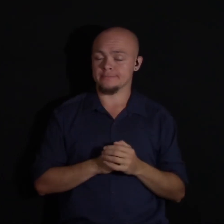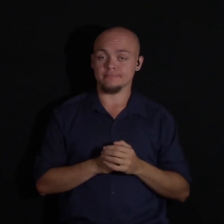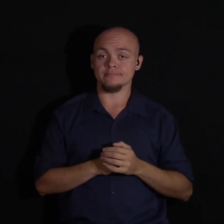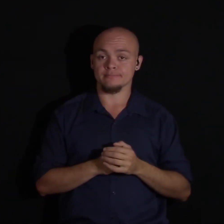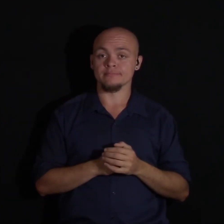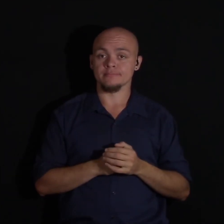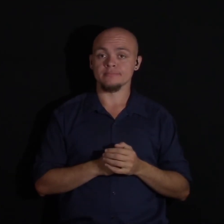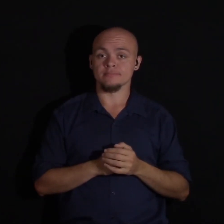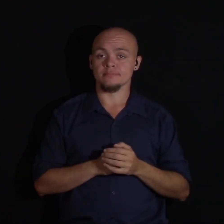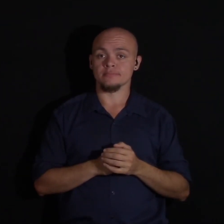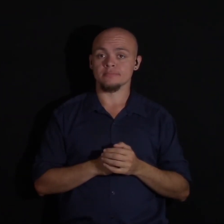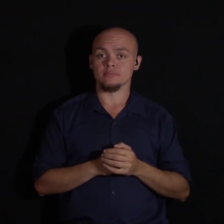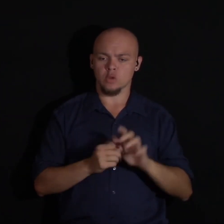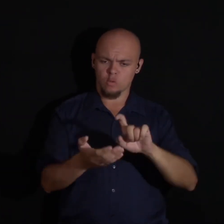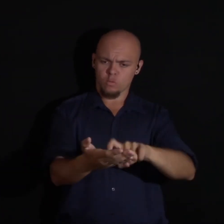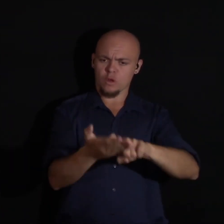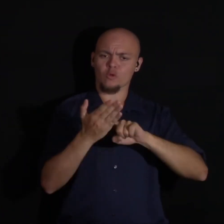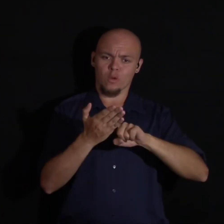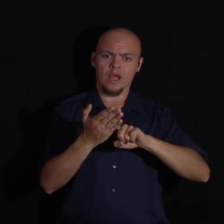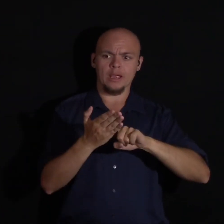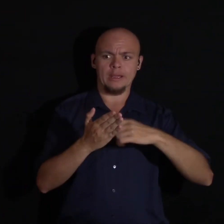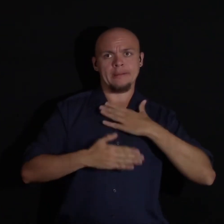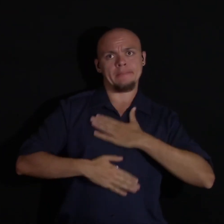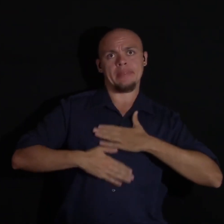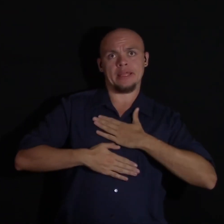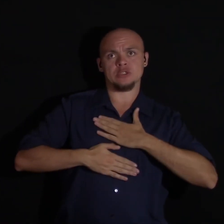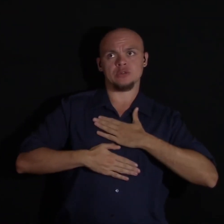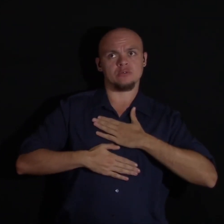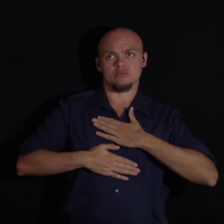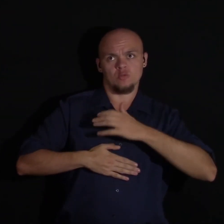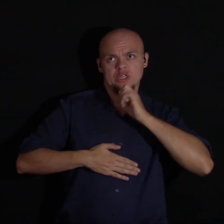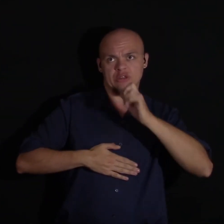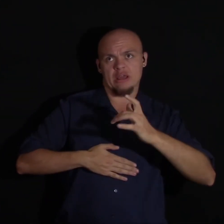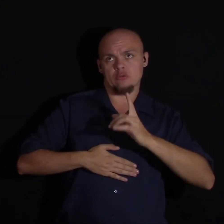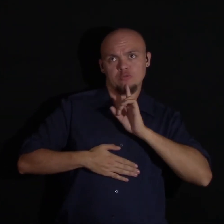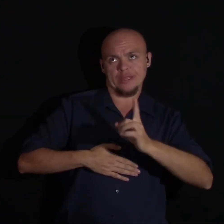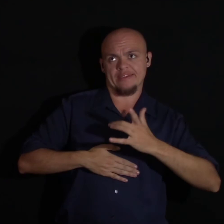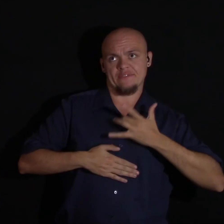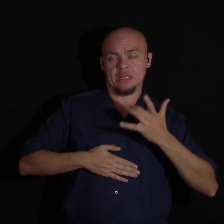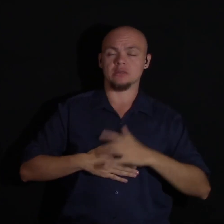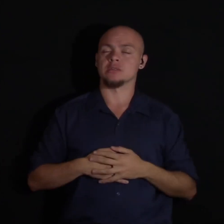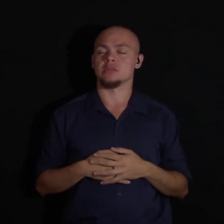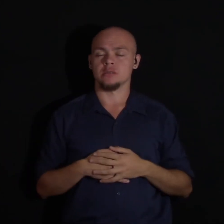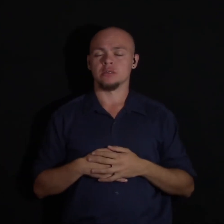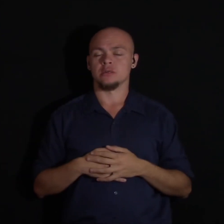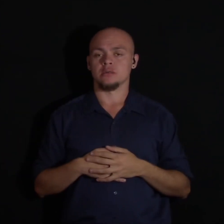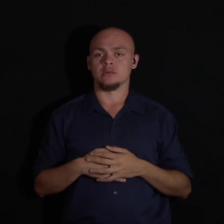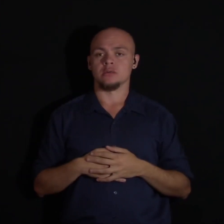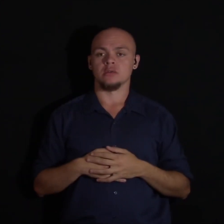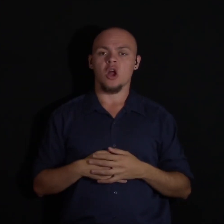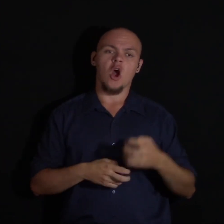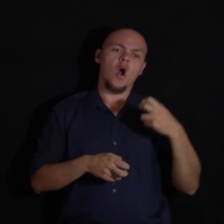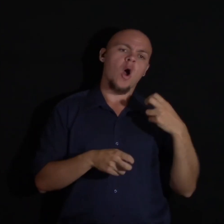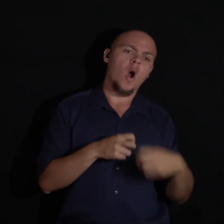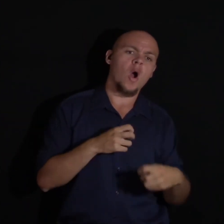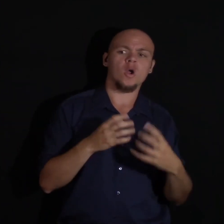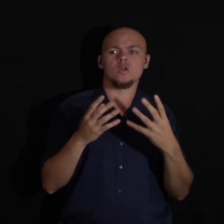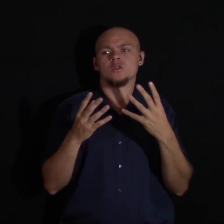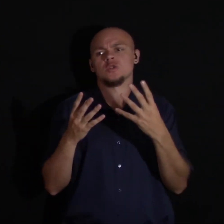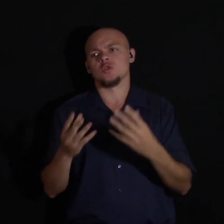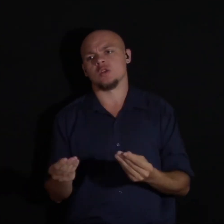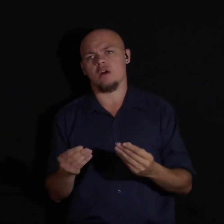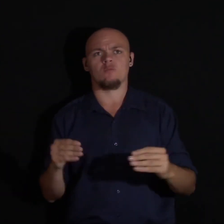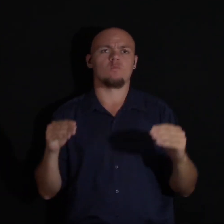we didn't demand ourselves to feel pleasure where there wasn't. We didn't try to feel hard or soft or more of